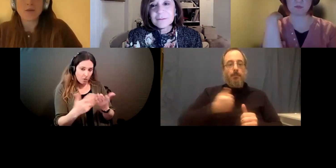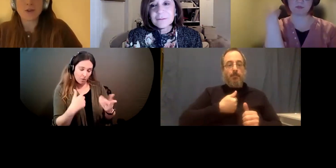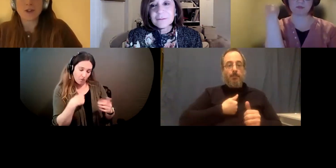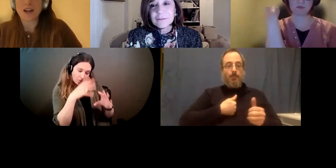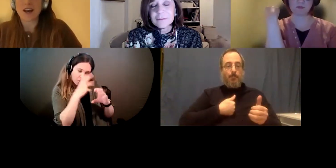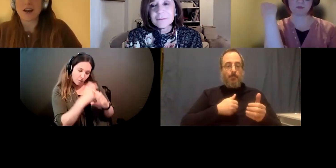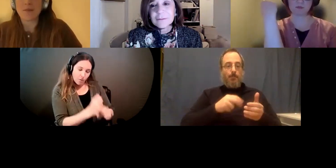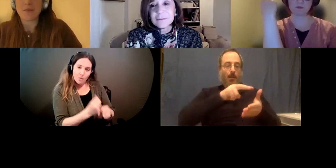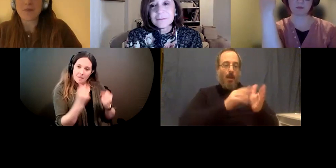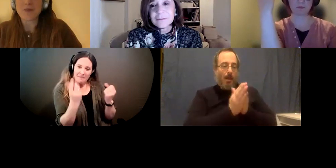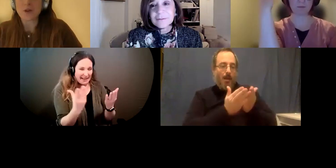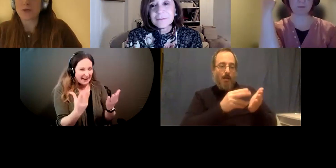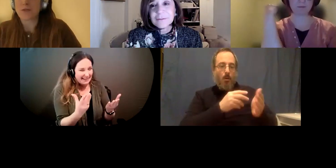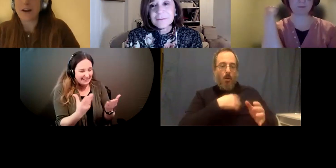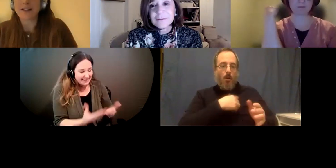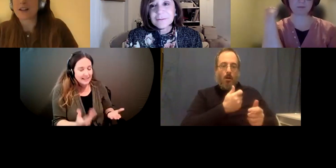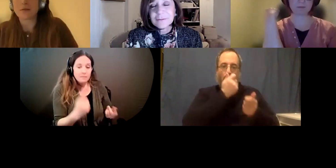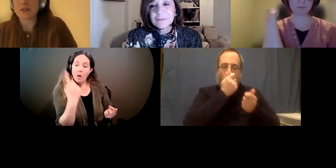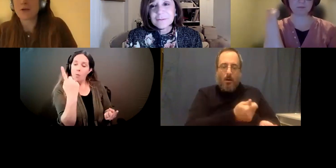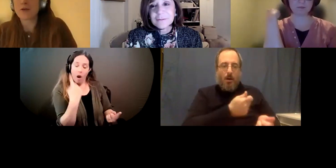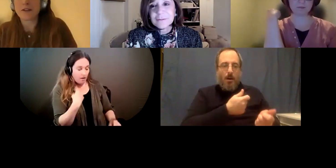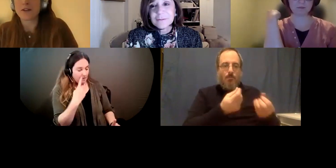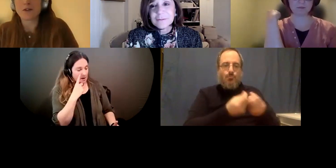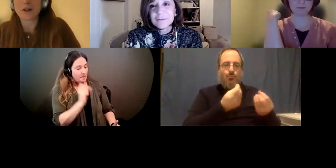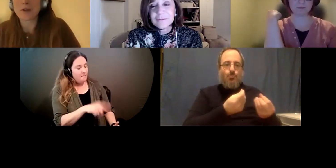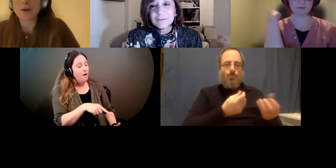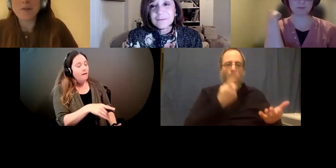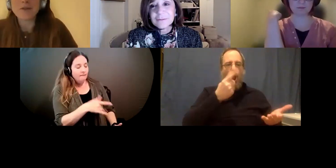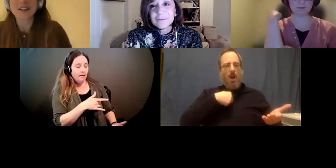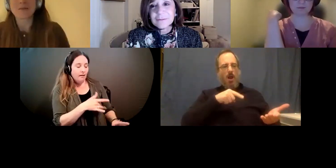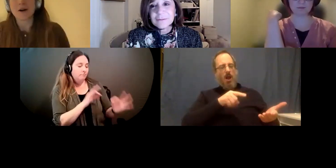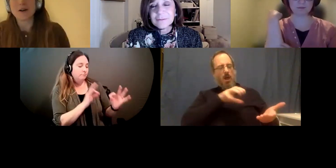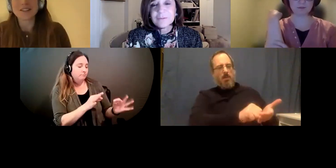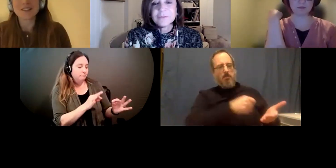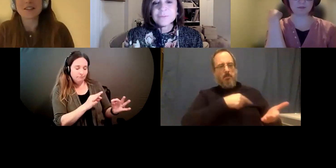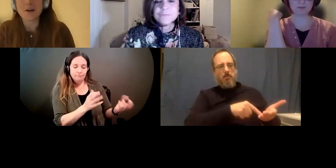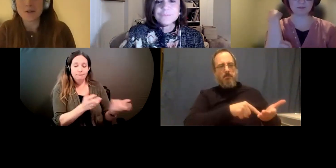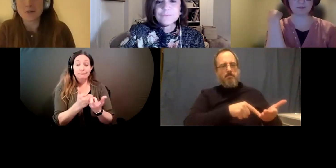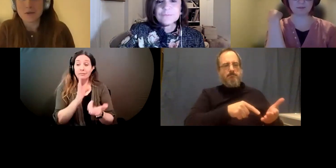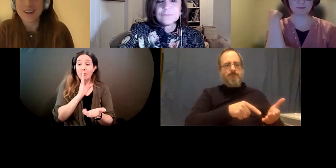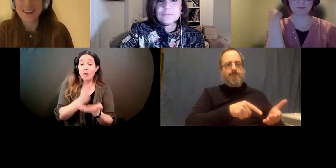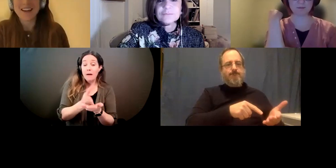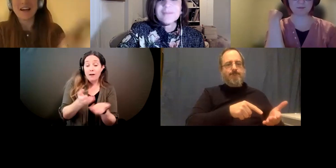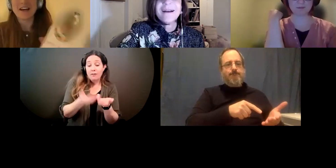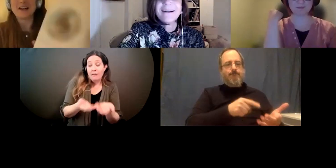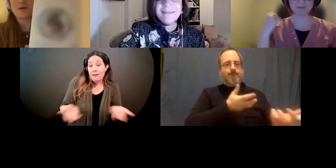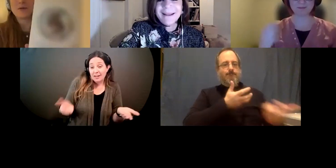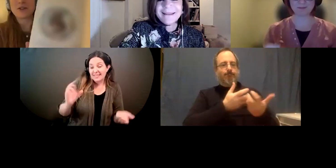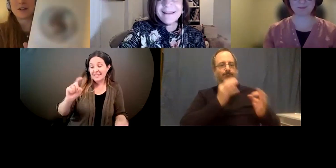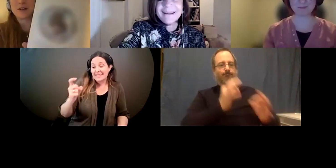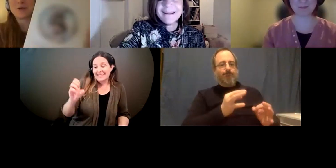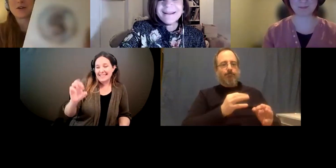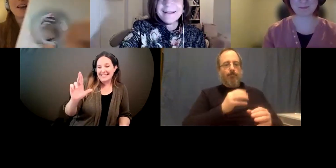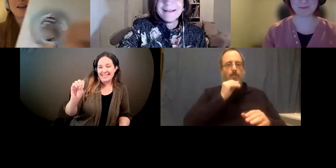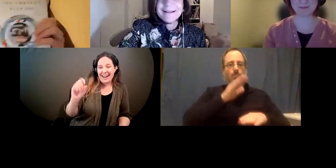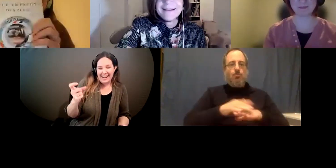one which finally it's perfect that you are talking about objects, because it's the Xerox room, which is in